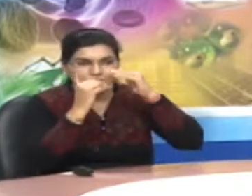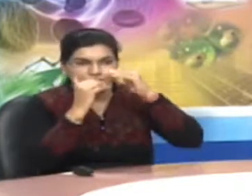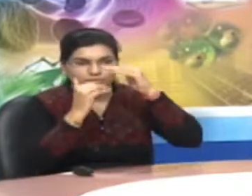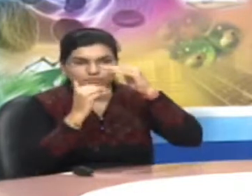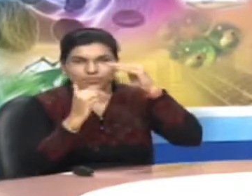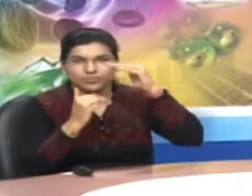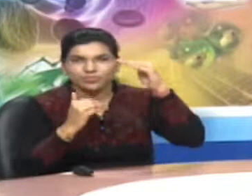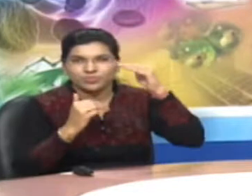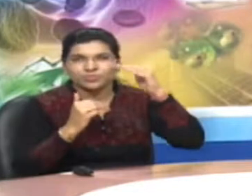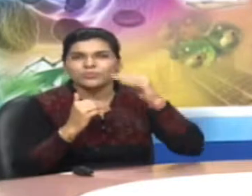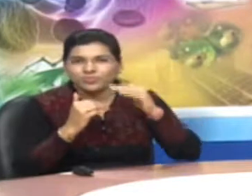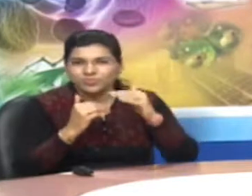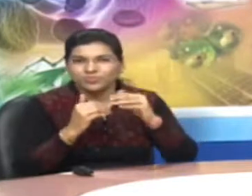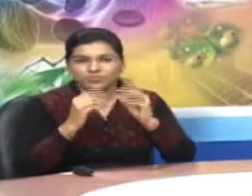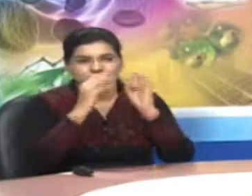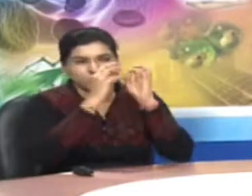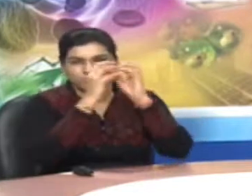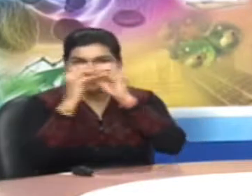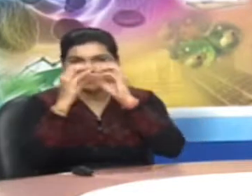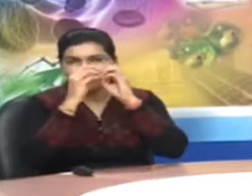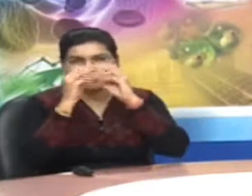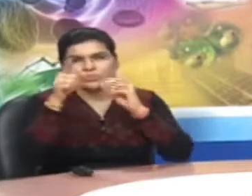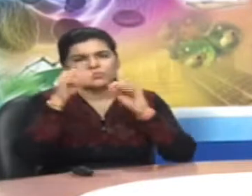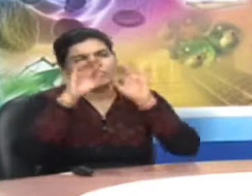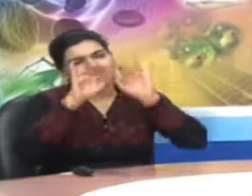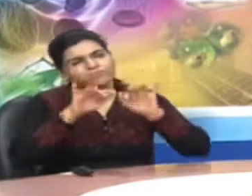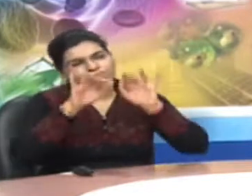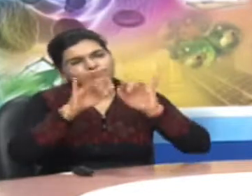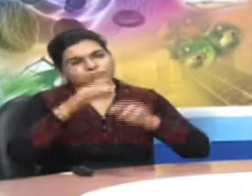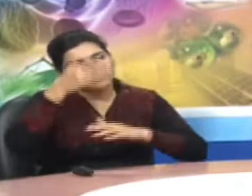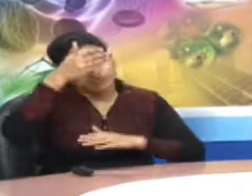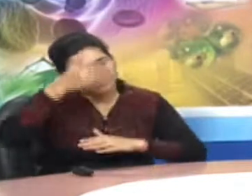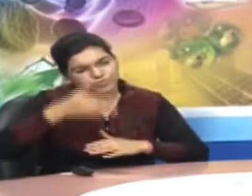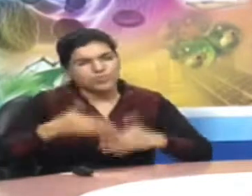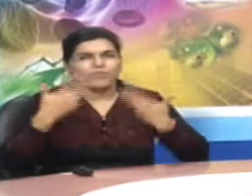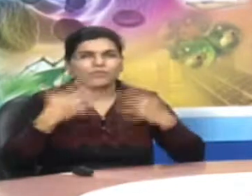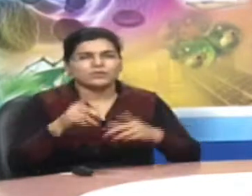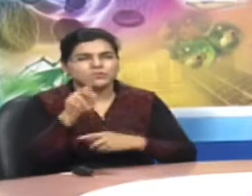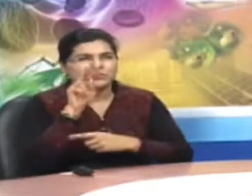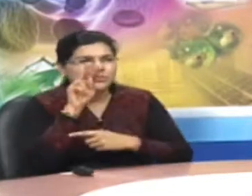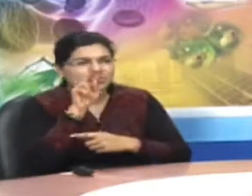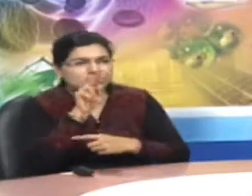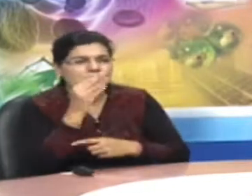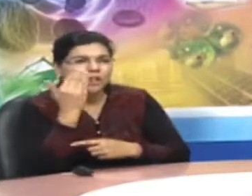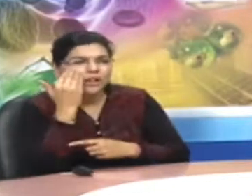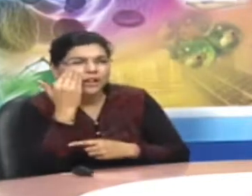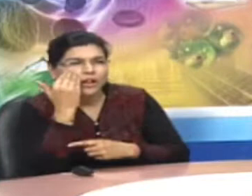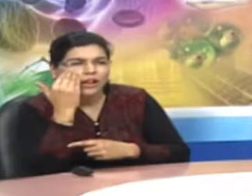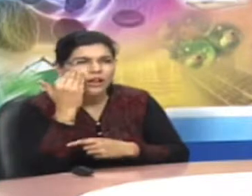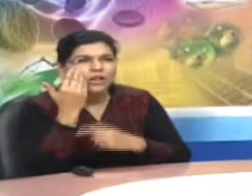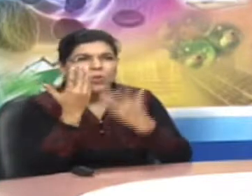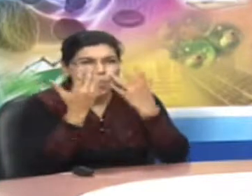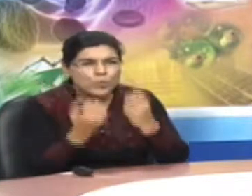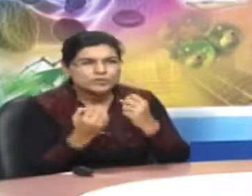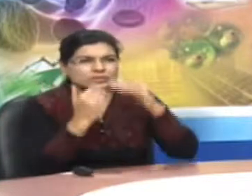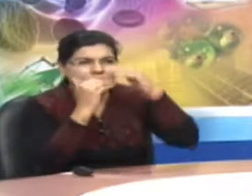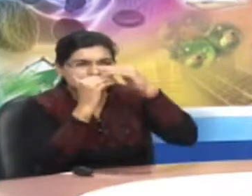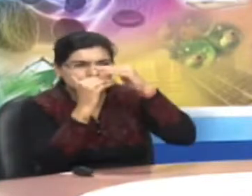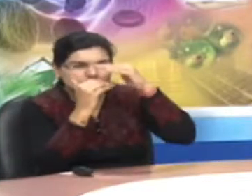What is line spacing? So line spacing is a concept where, for example, if you've written so much, but if you see